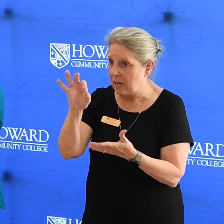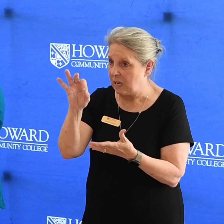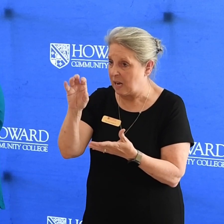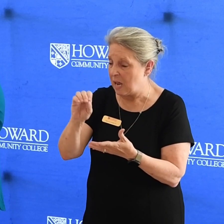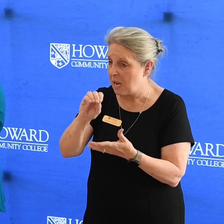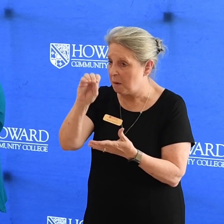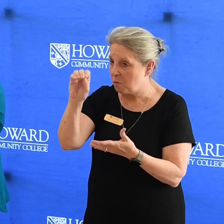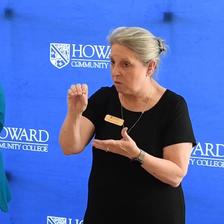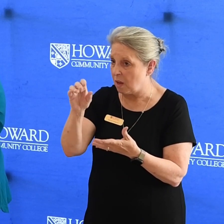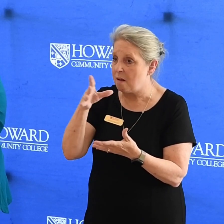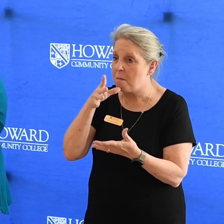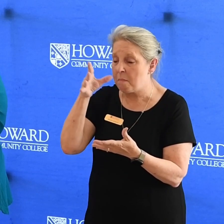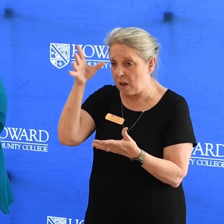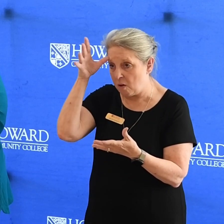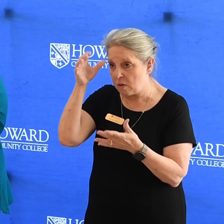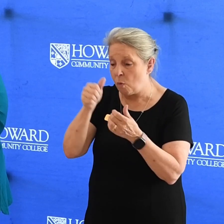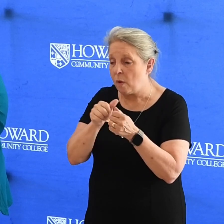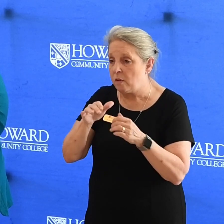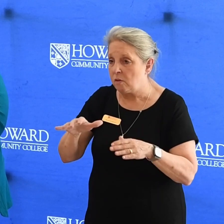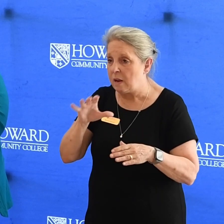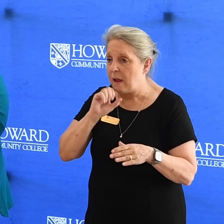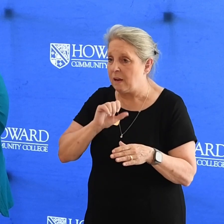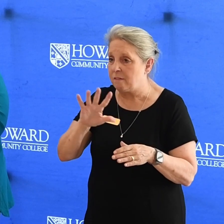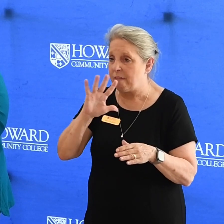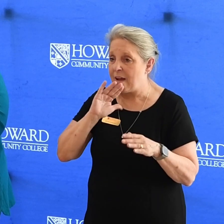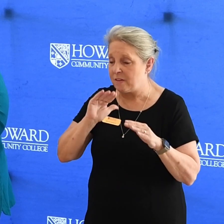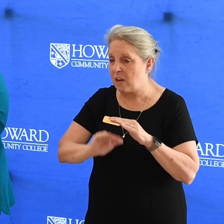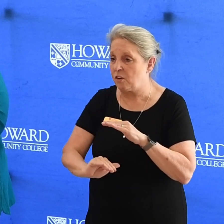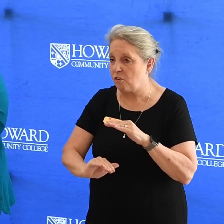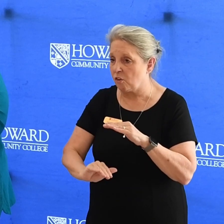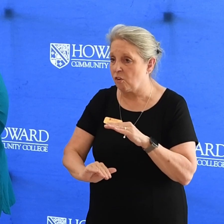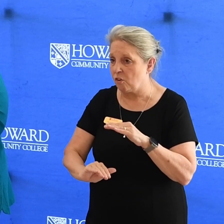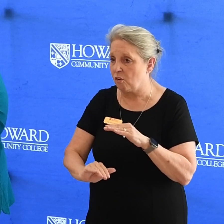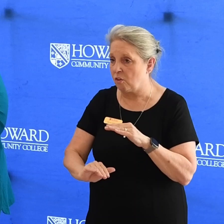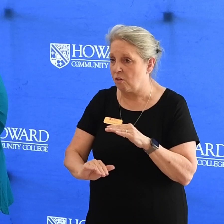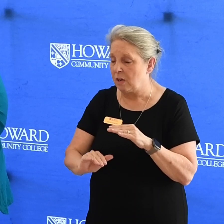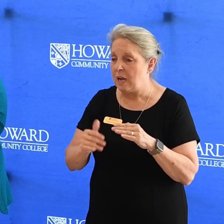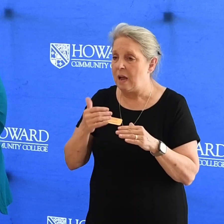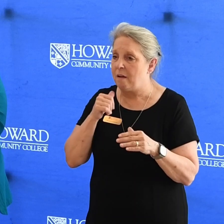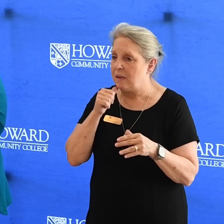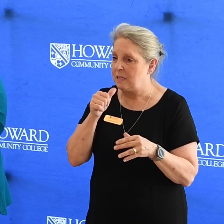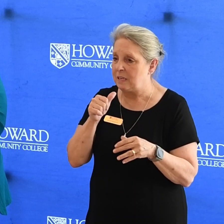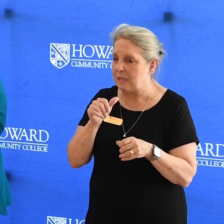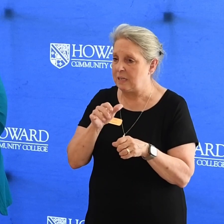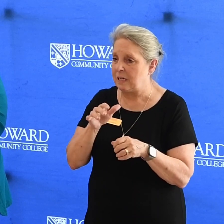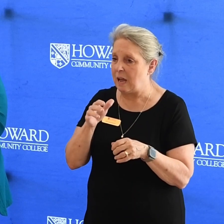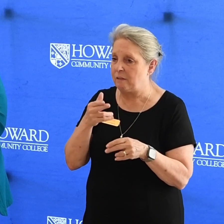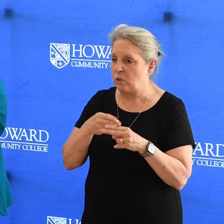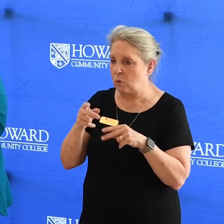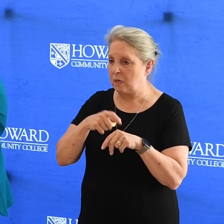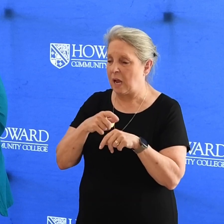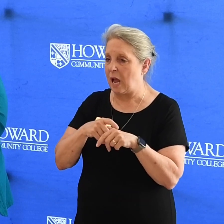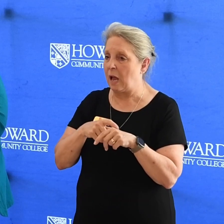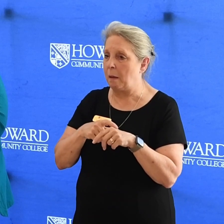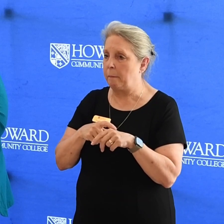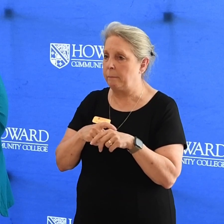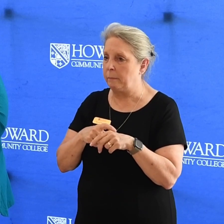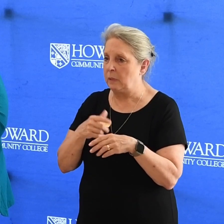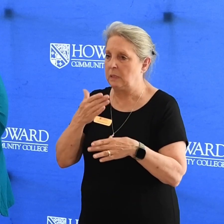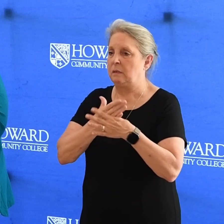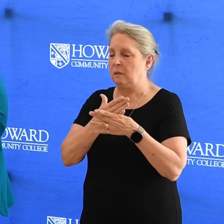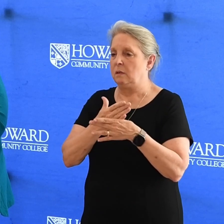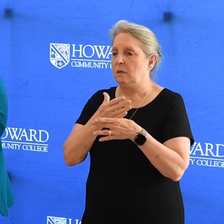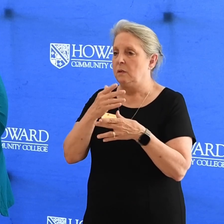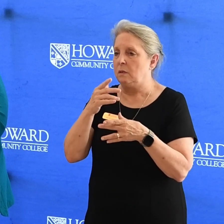49% of parents with children ages 5 and under reported short-term disruptions to employment due to